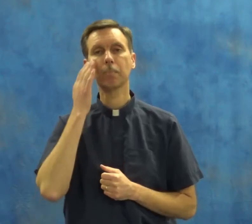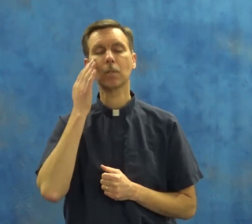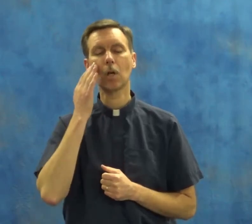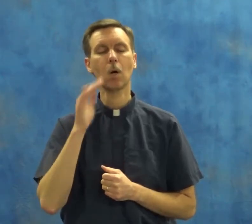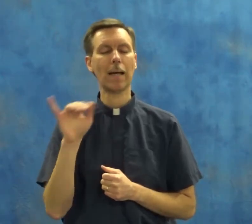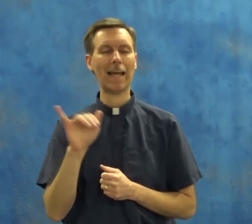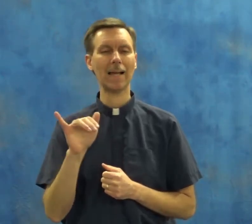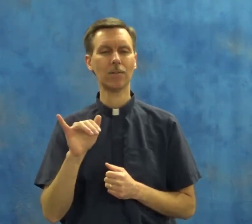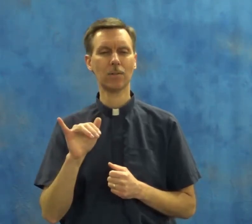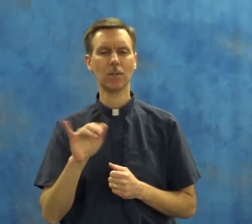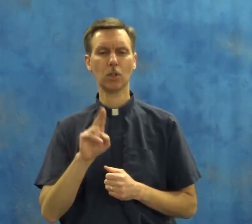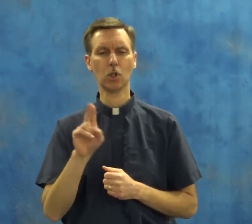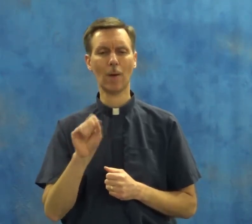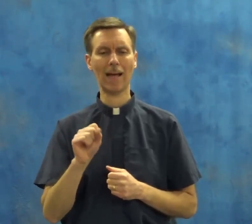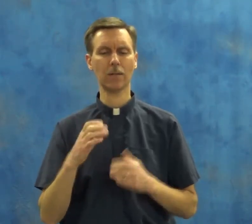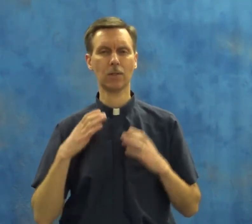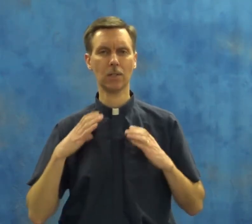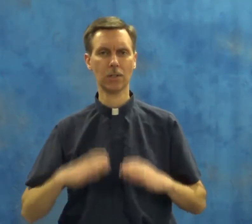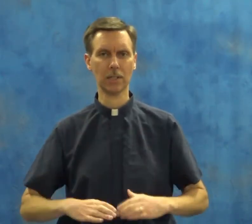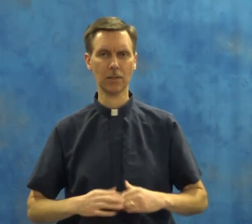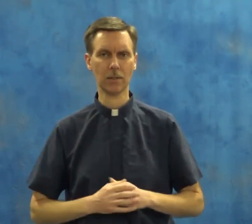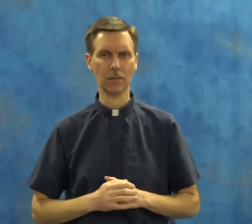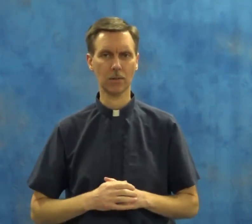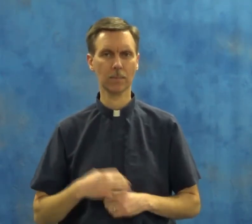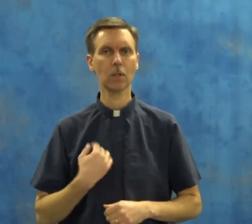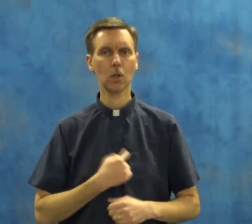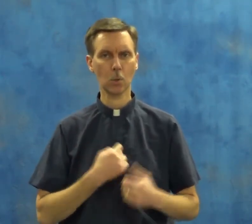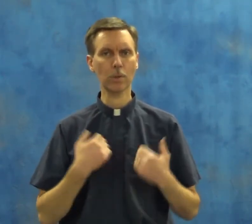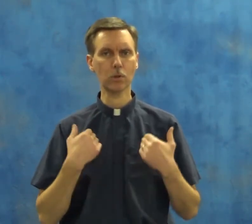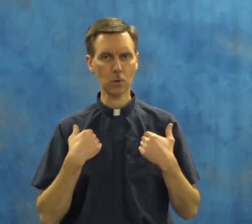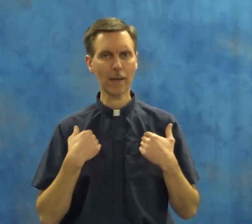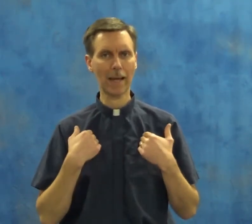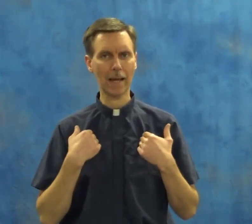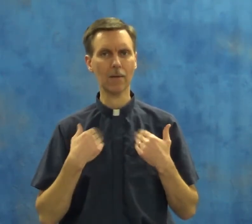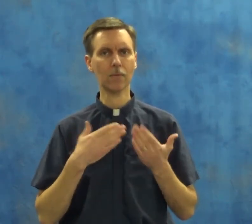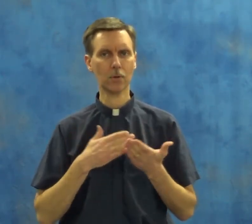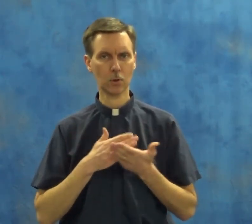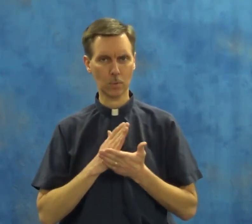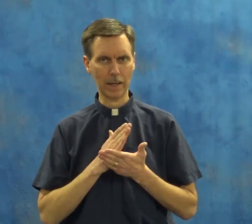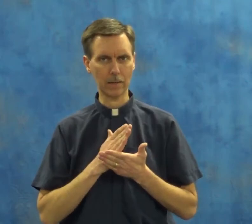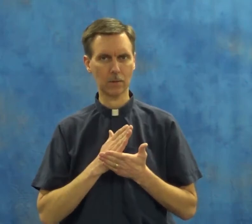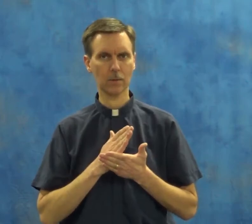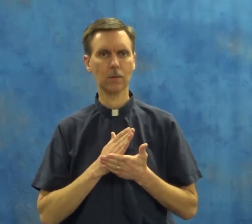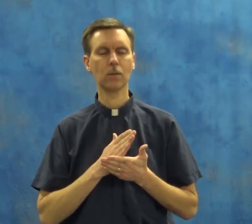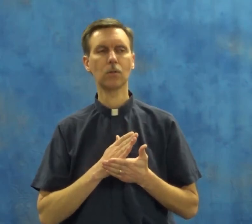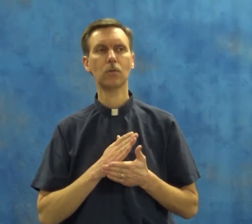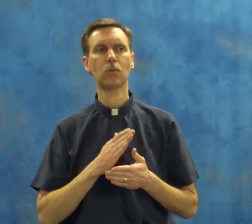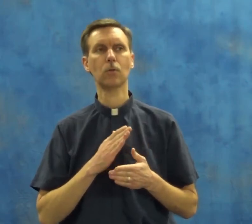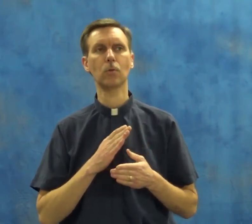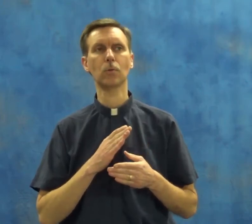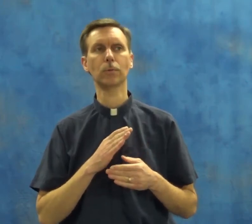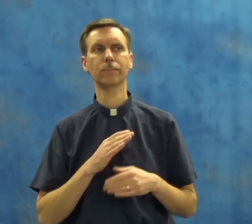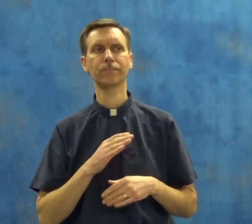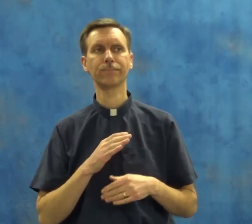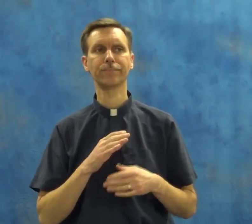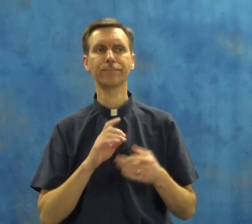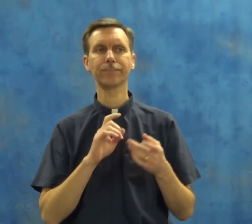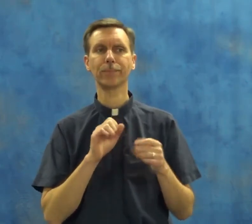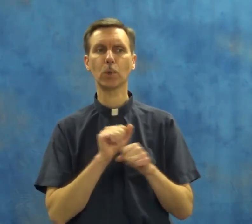You know, as U.S. citizens, we do have the right to